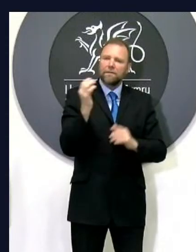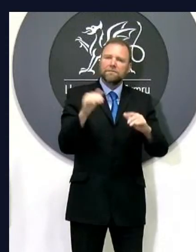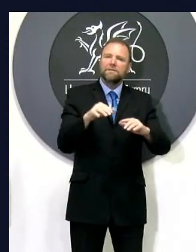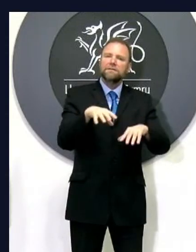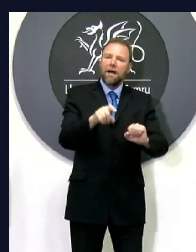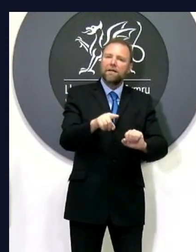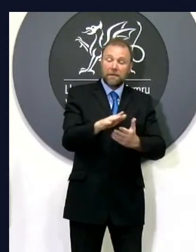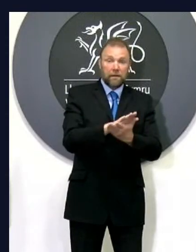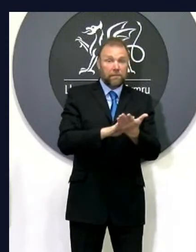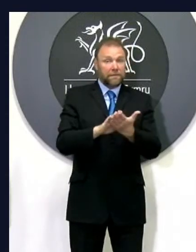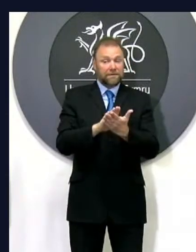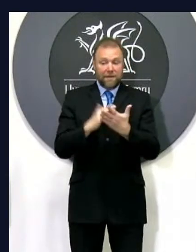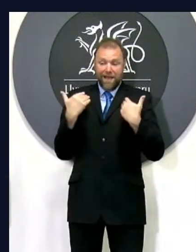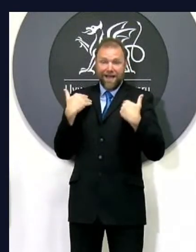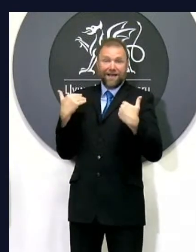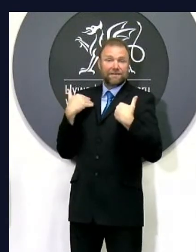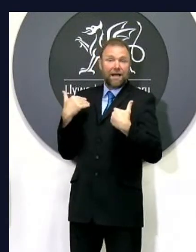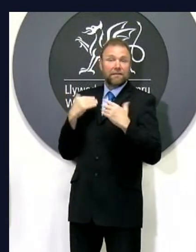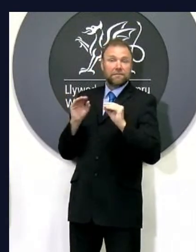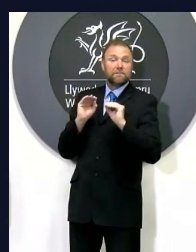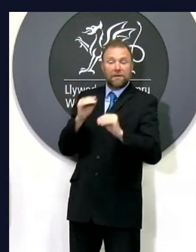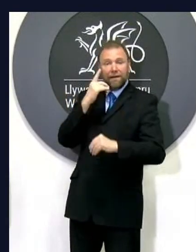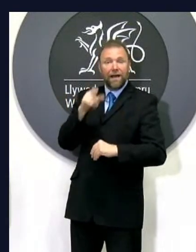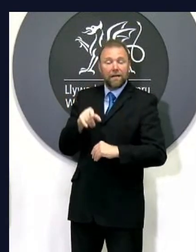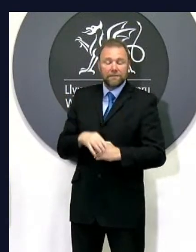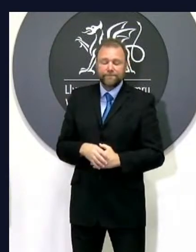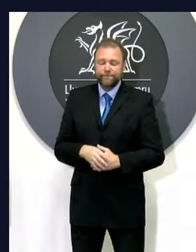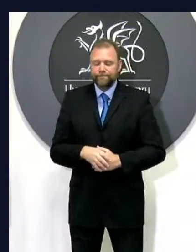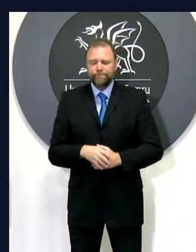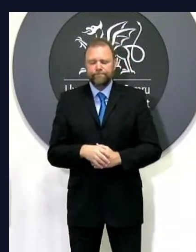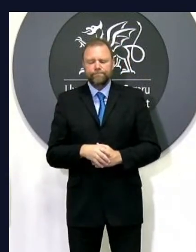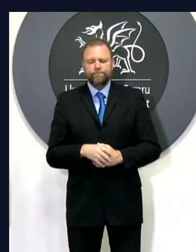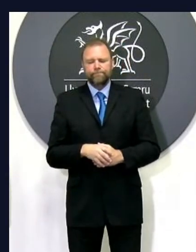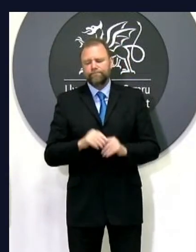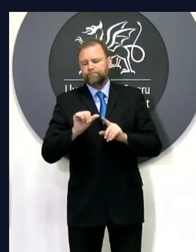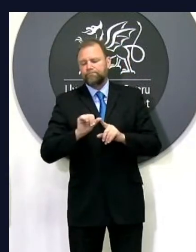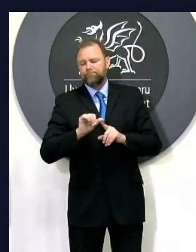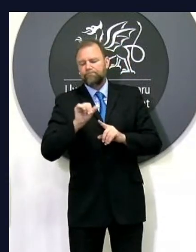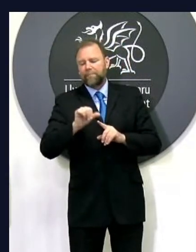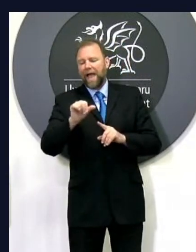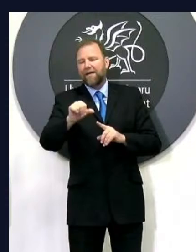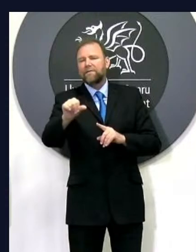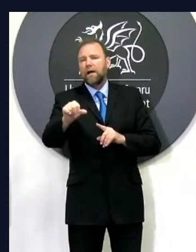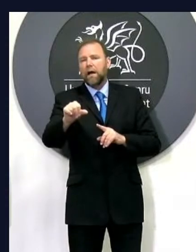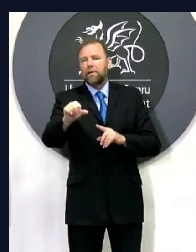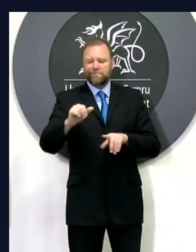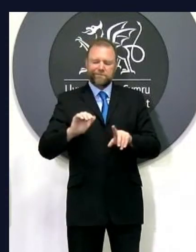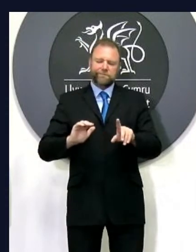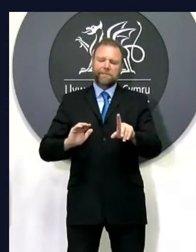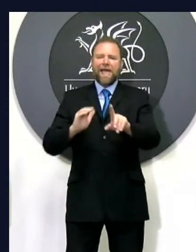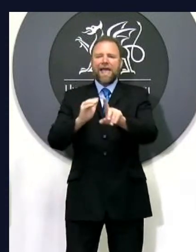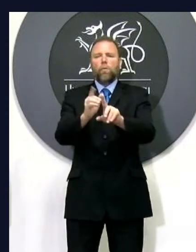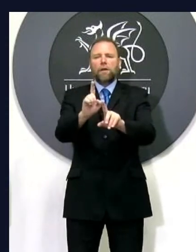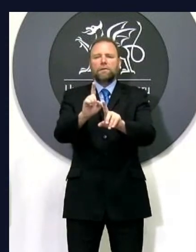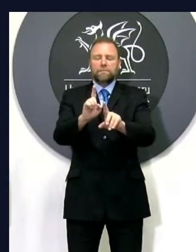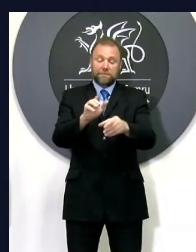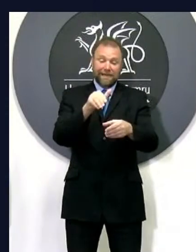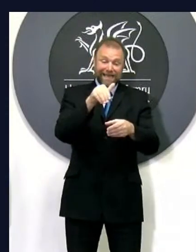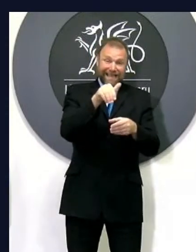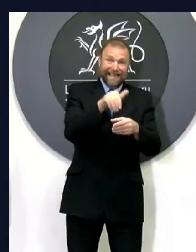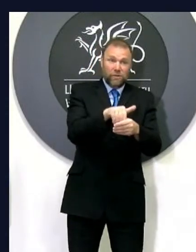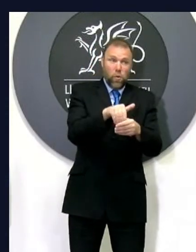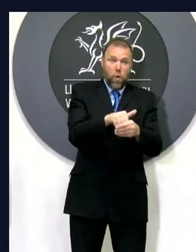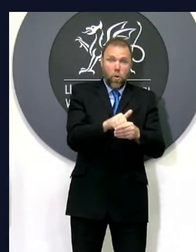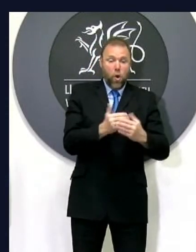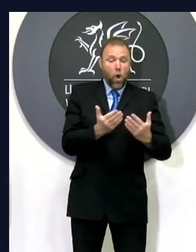include exercise classes. Beyond that date, our ambition will be for indoor hospitality